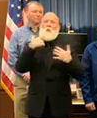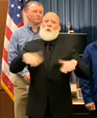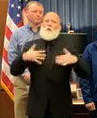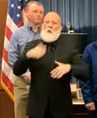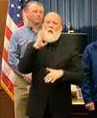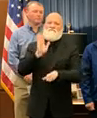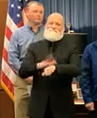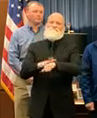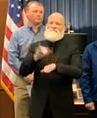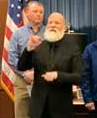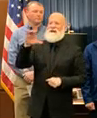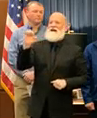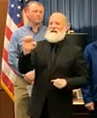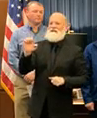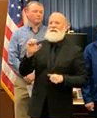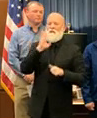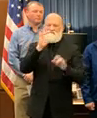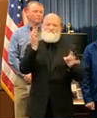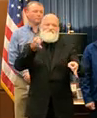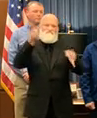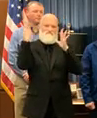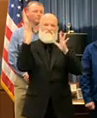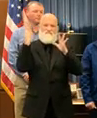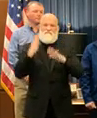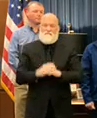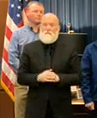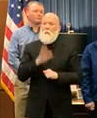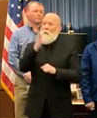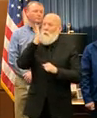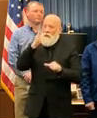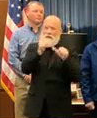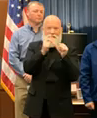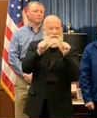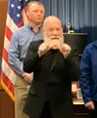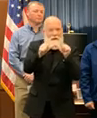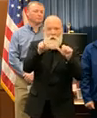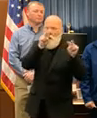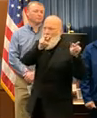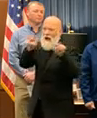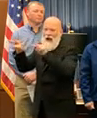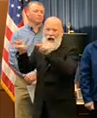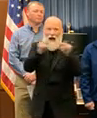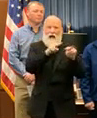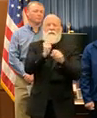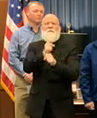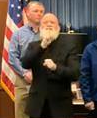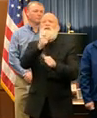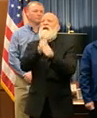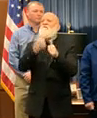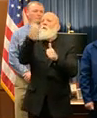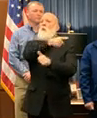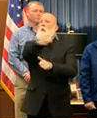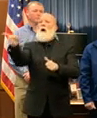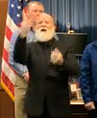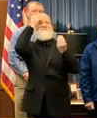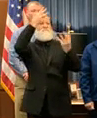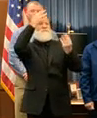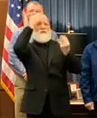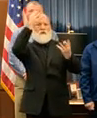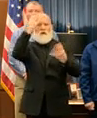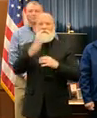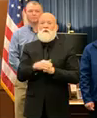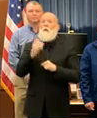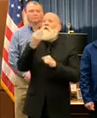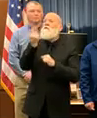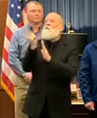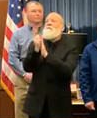there. But we're going to continue to monitor this. We'll keep everyone up to speed on what we're doing. And with that, I know we got just a few minutes. We can take a question or